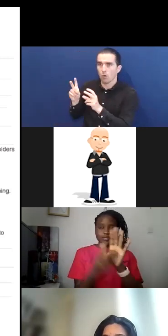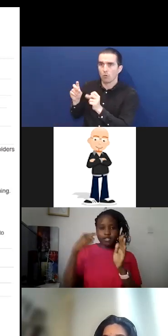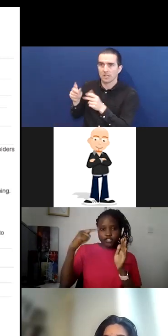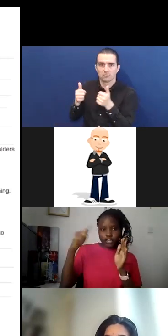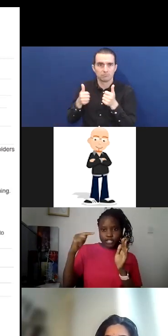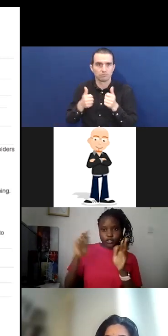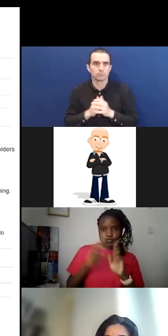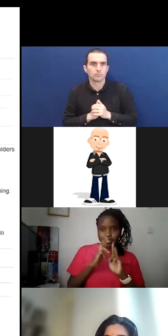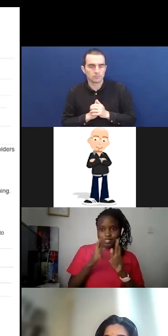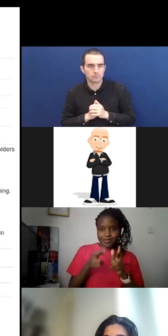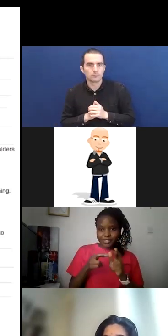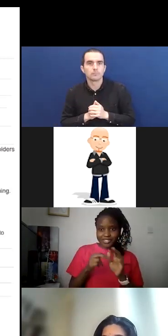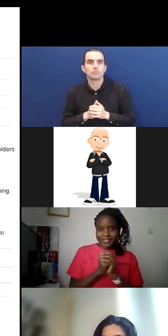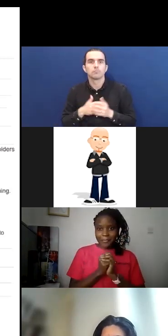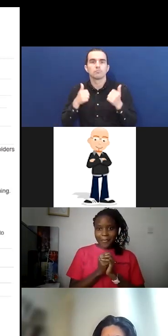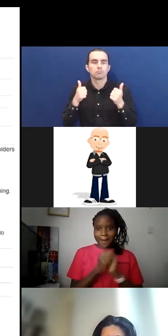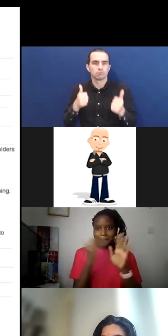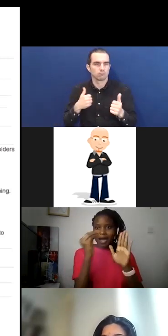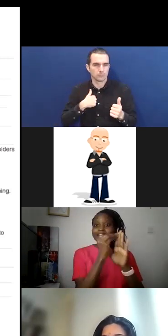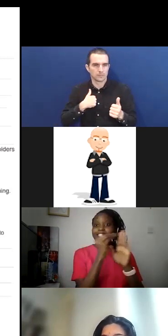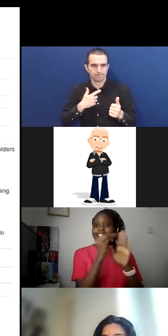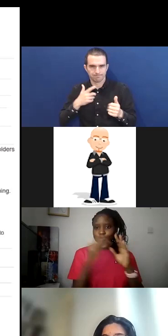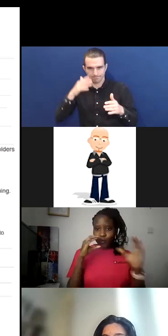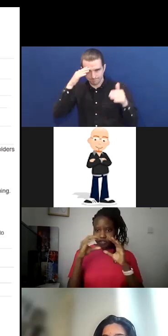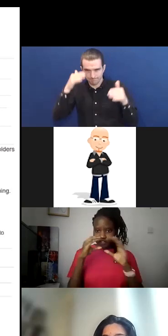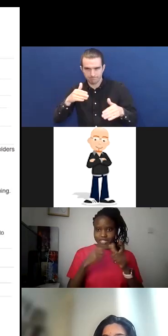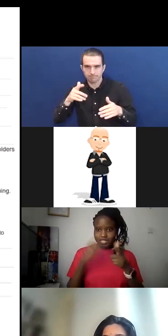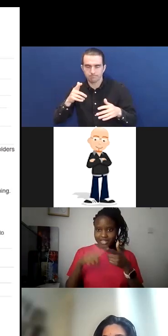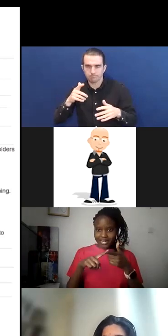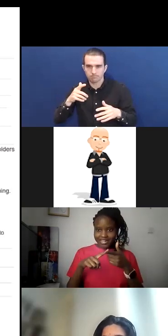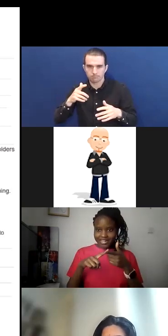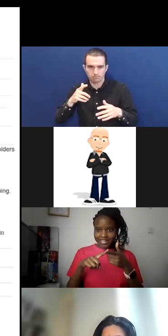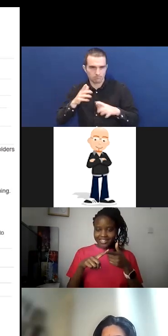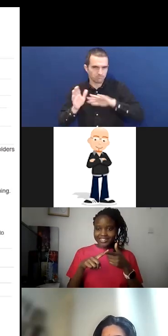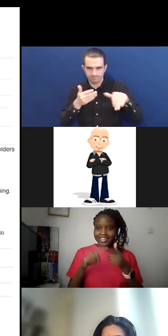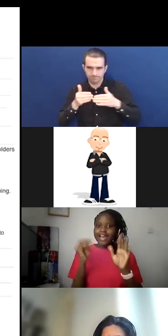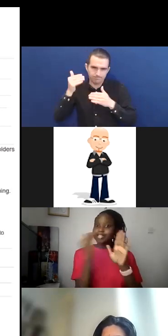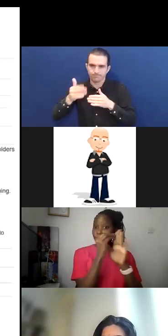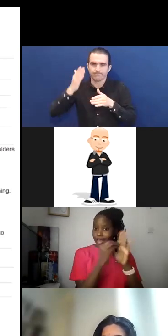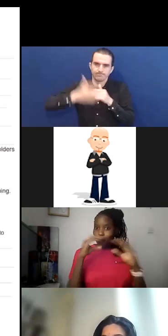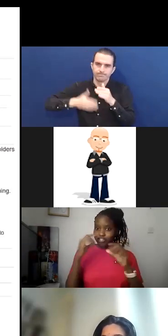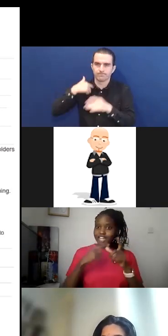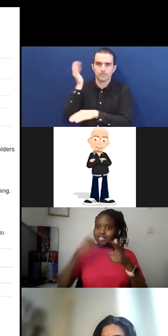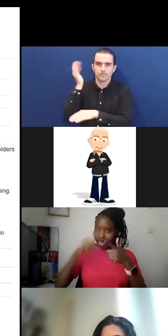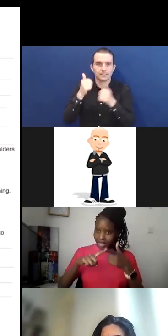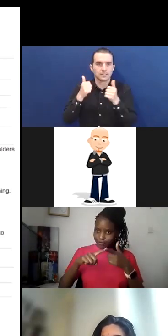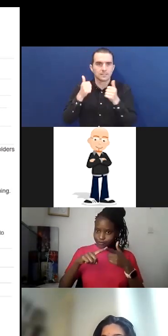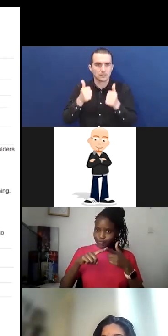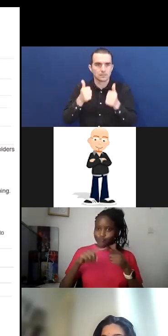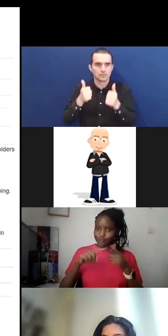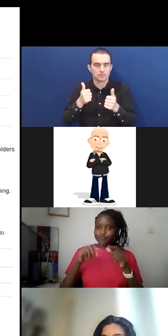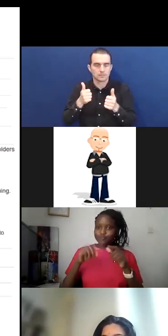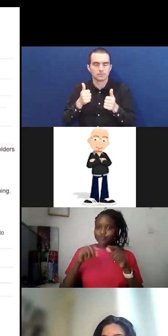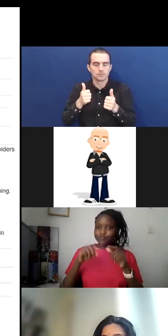out, I'll put it into the chat and you can go through it, but this is the main product that we have produced in this area that talks